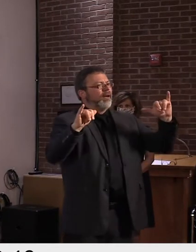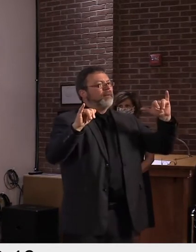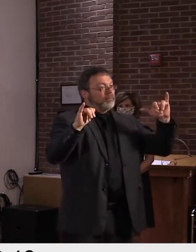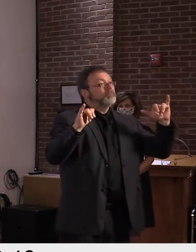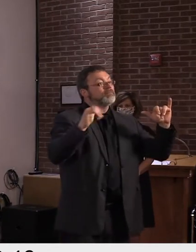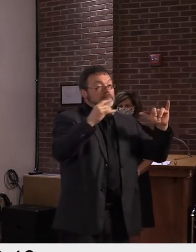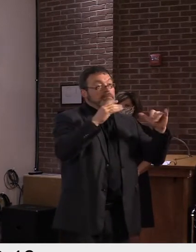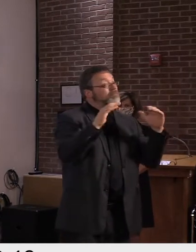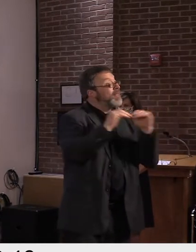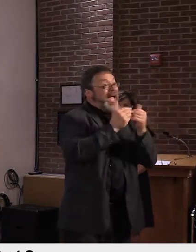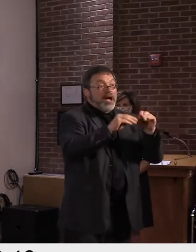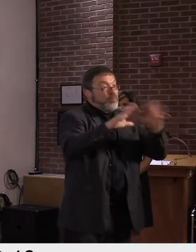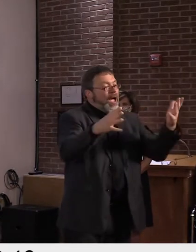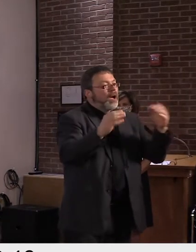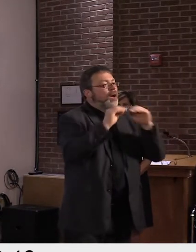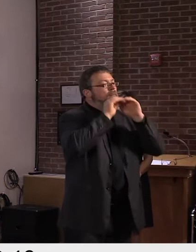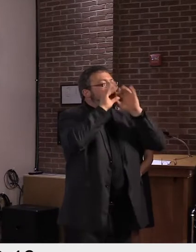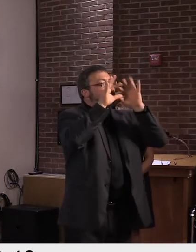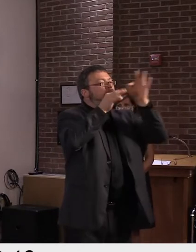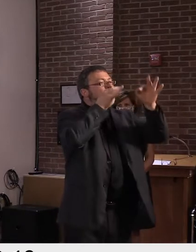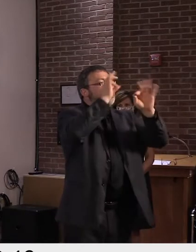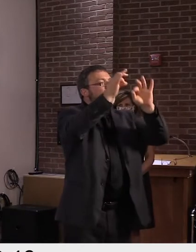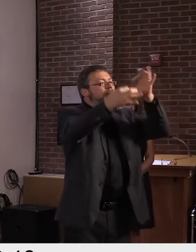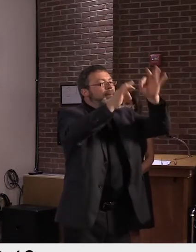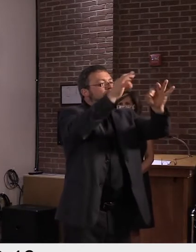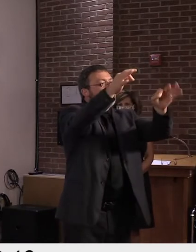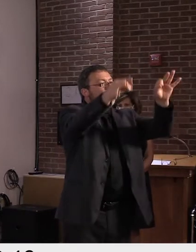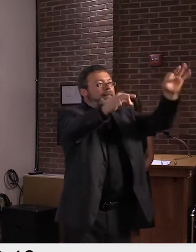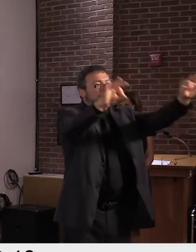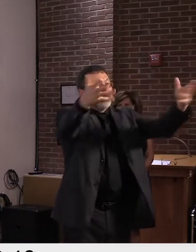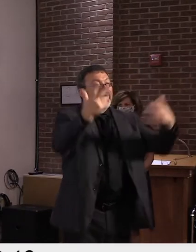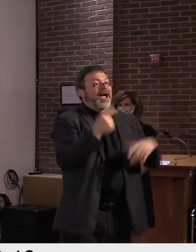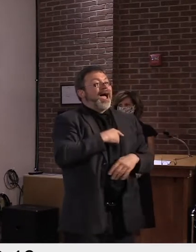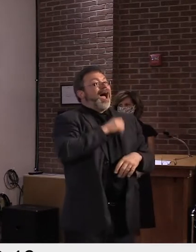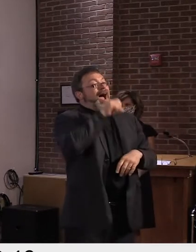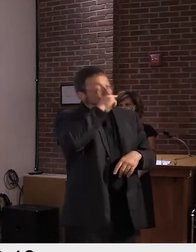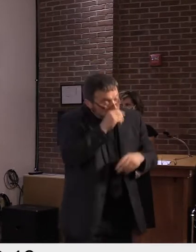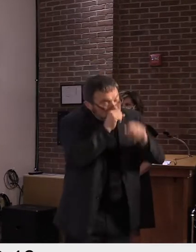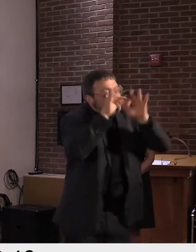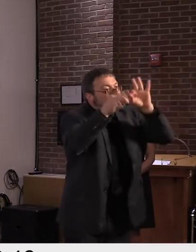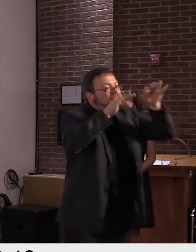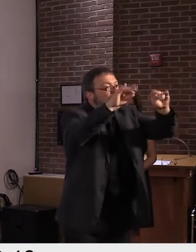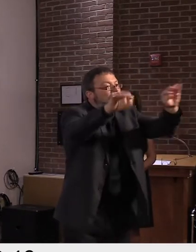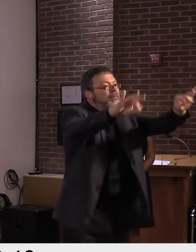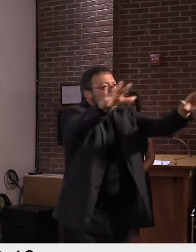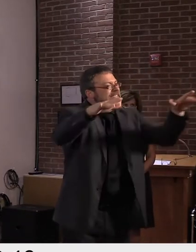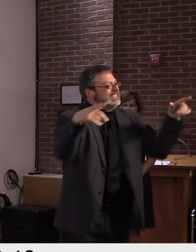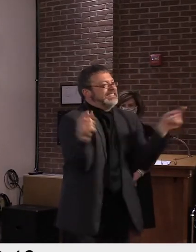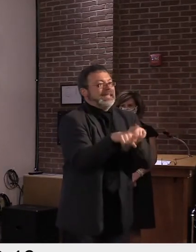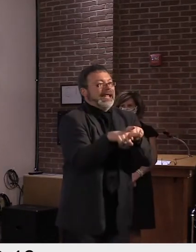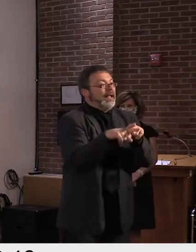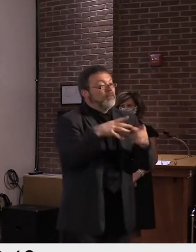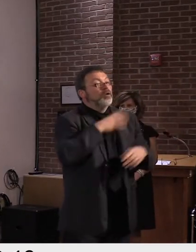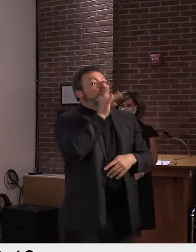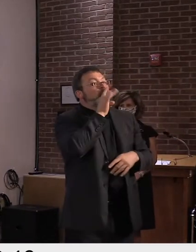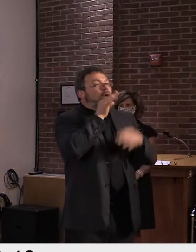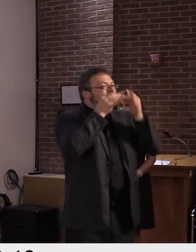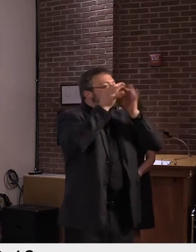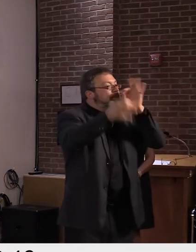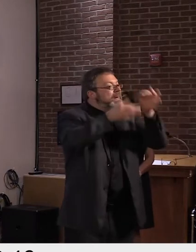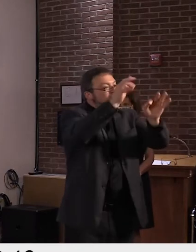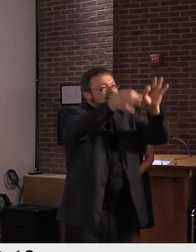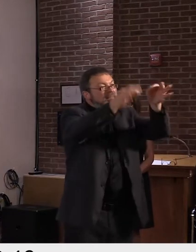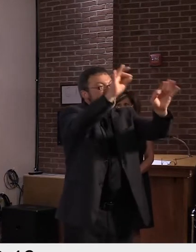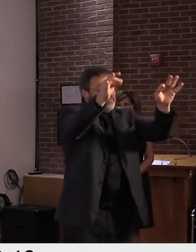talks. And there's increasing evidence it can spread in aerosols, which can linger in the air that